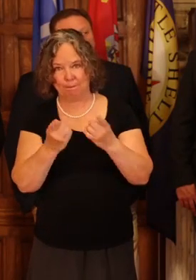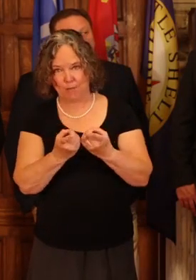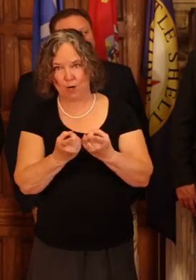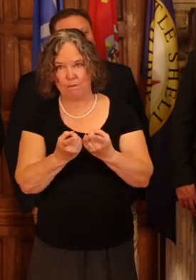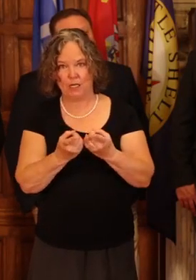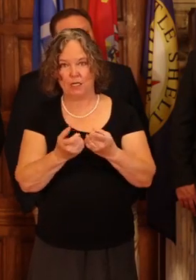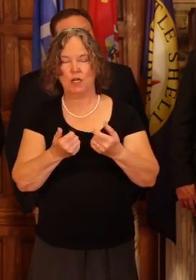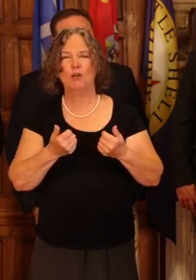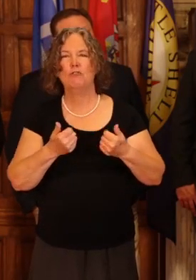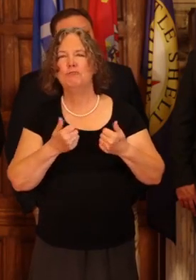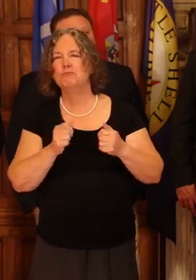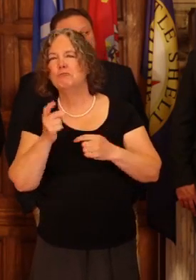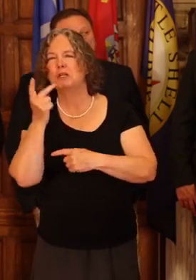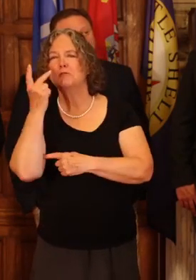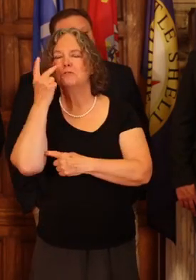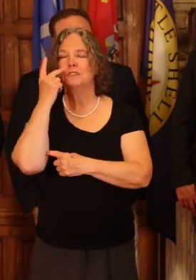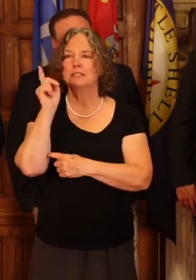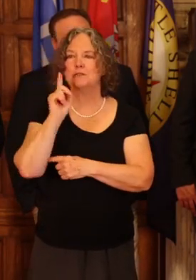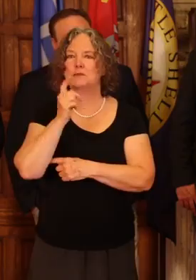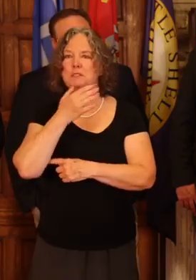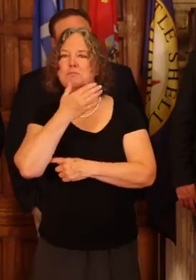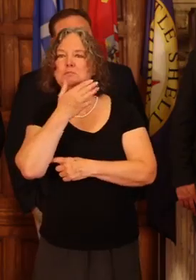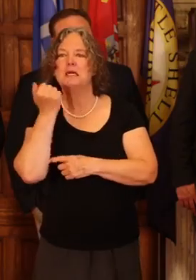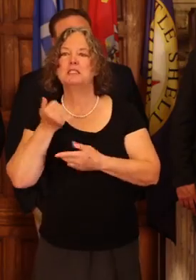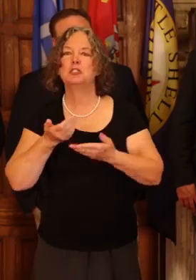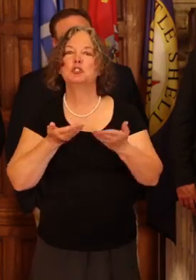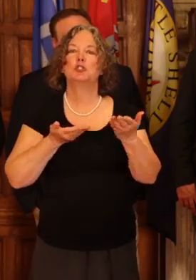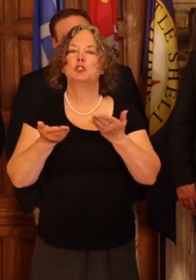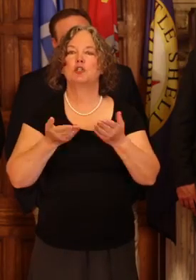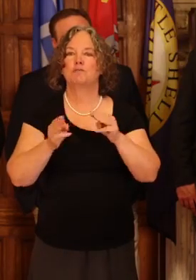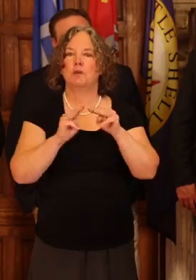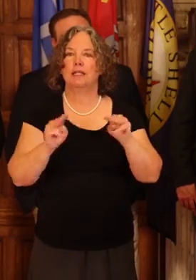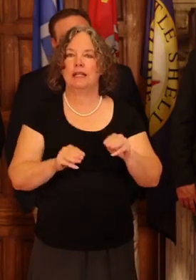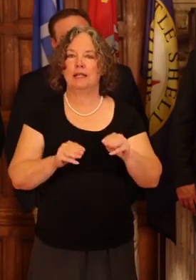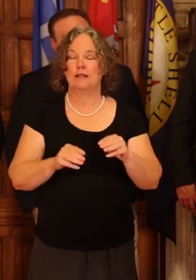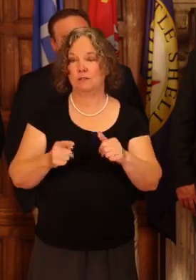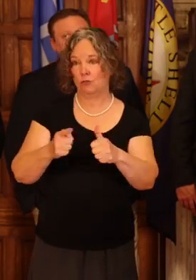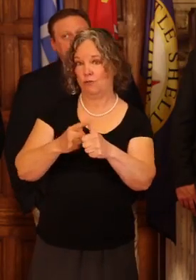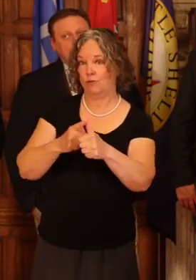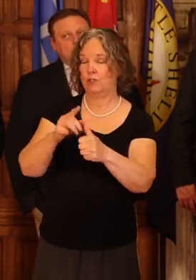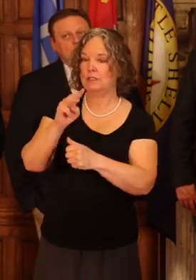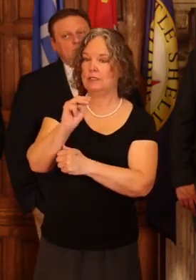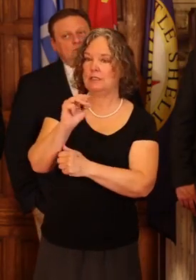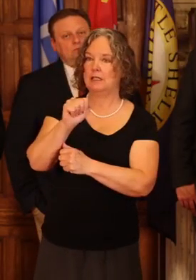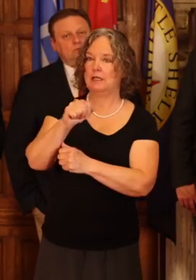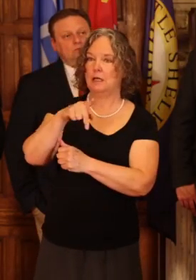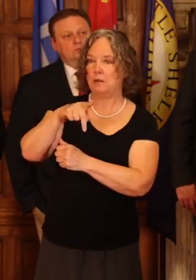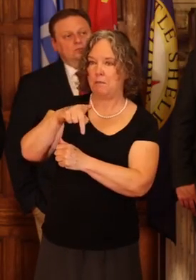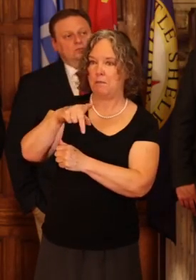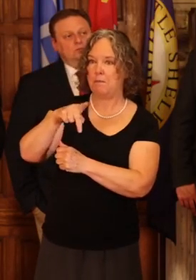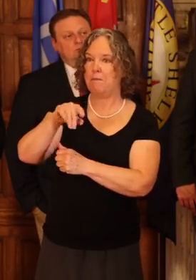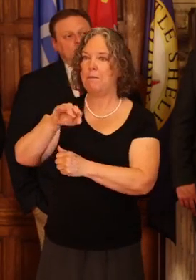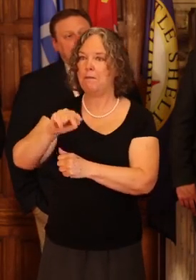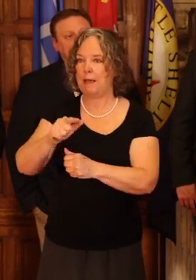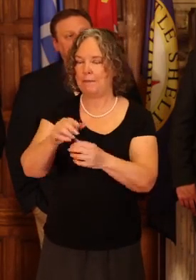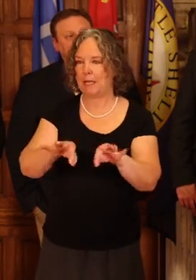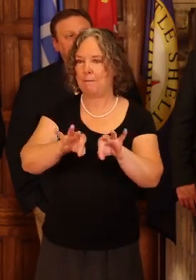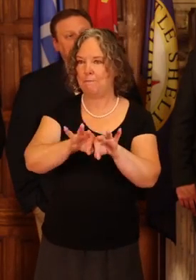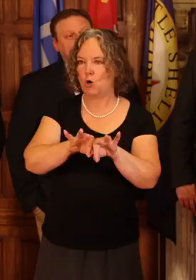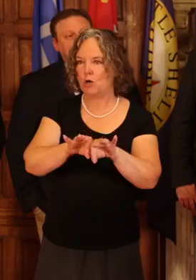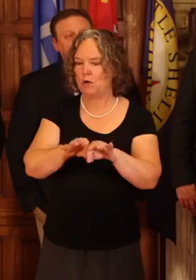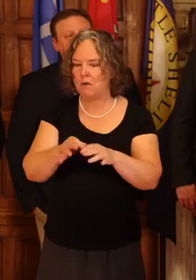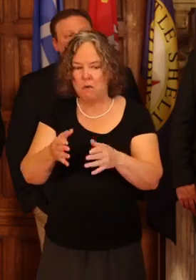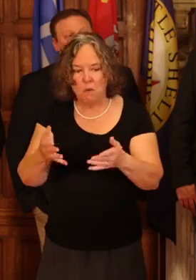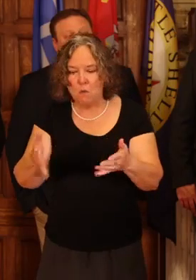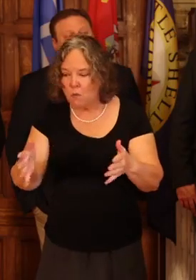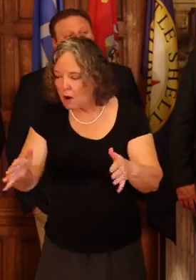see where best to serve Montana. So first, mapping is important. It's understand what do we have in the